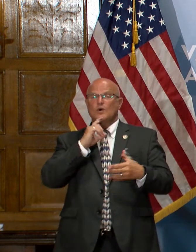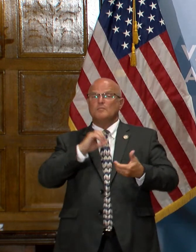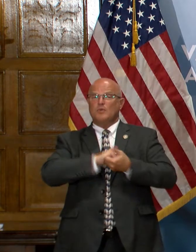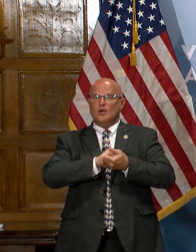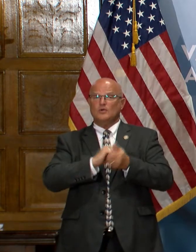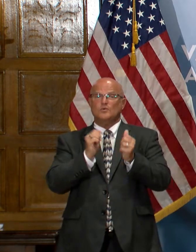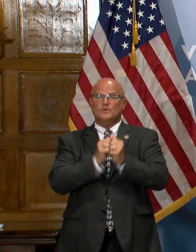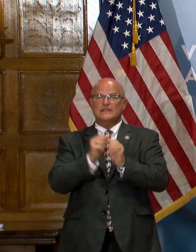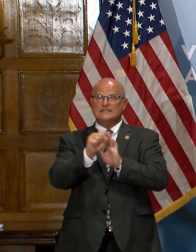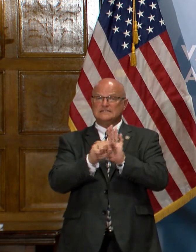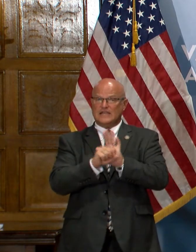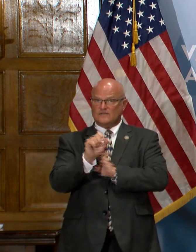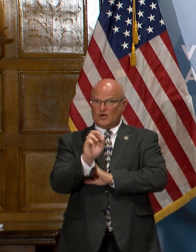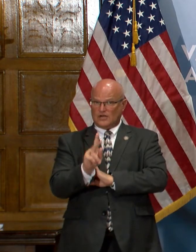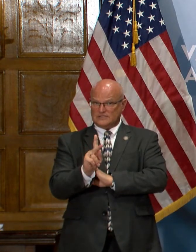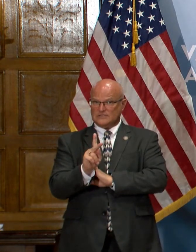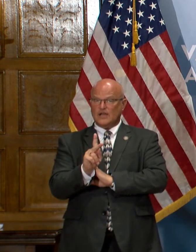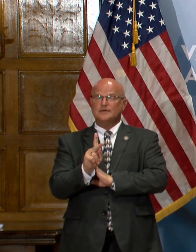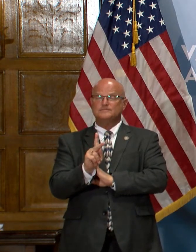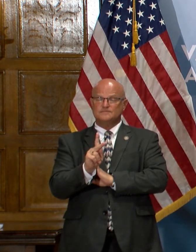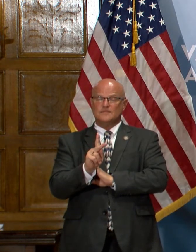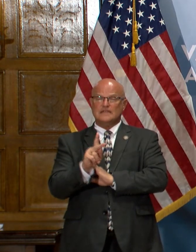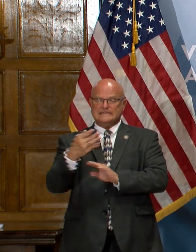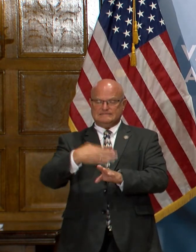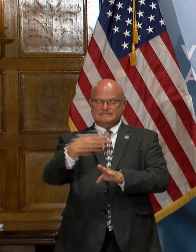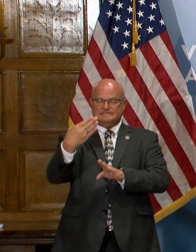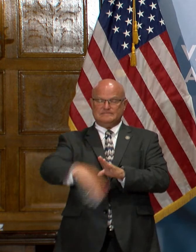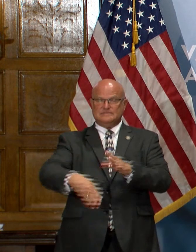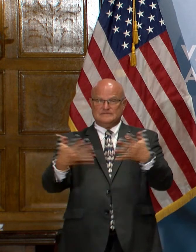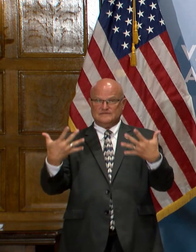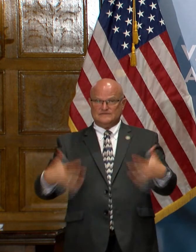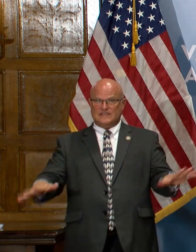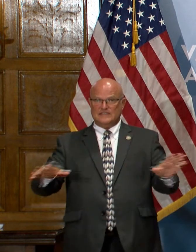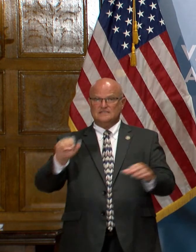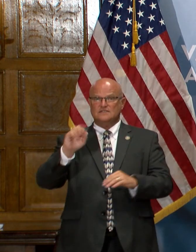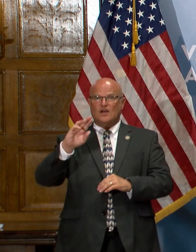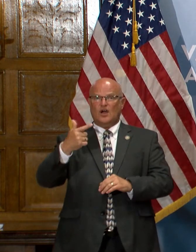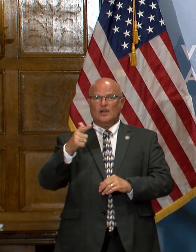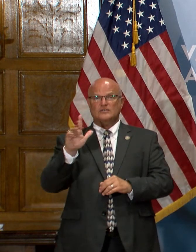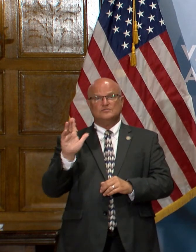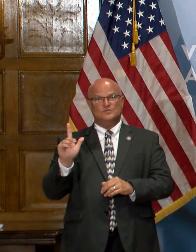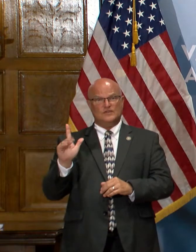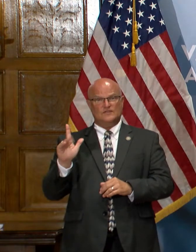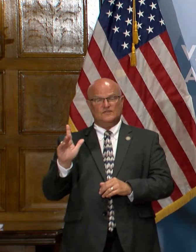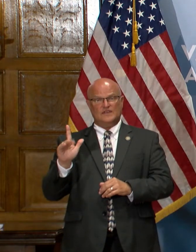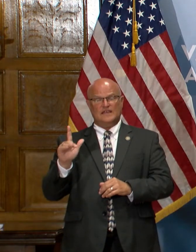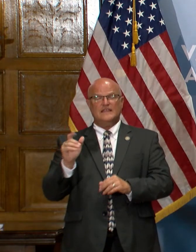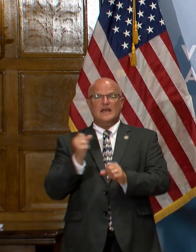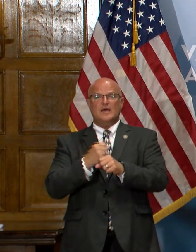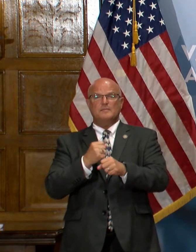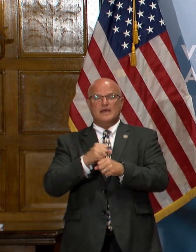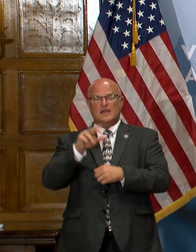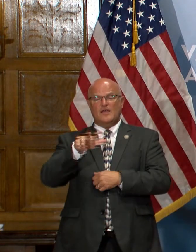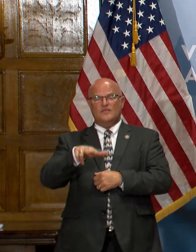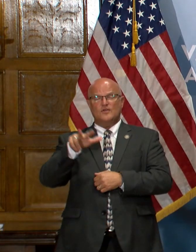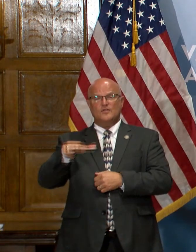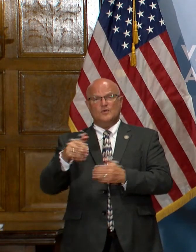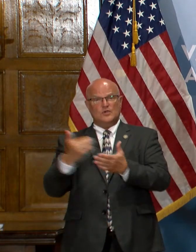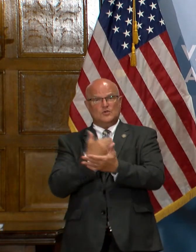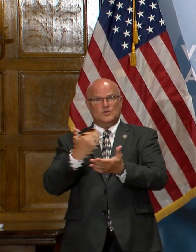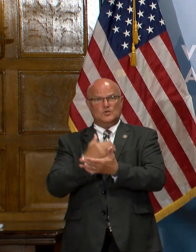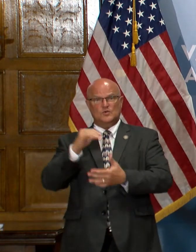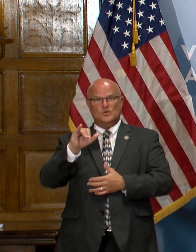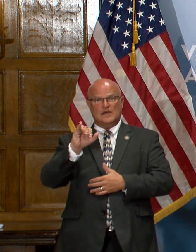with the state of Arkansas. We completed that expansion on August the 25th. That created 33 new ICU